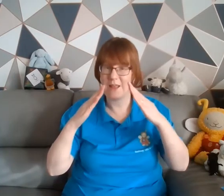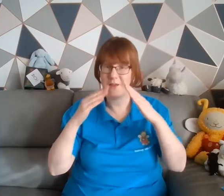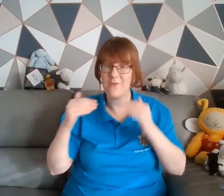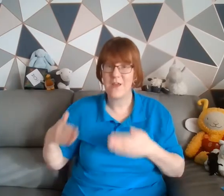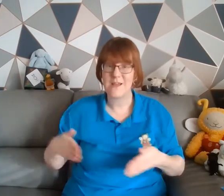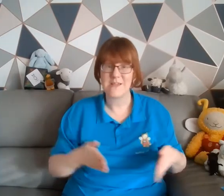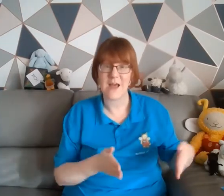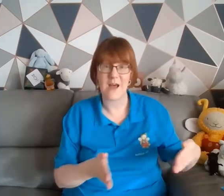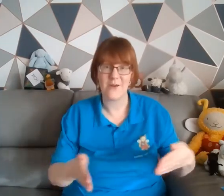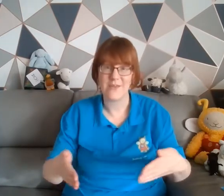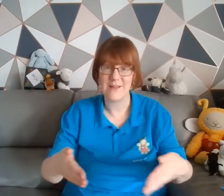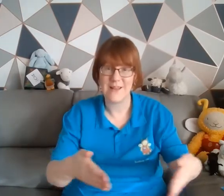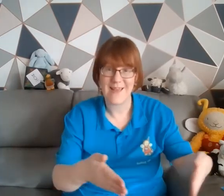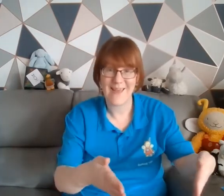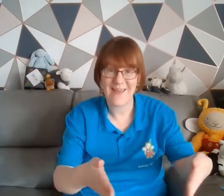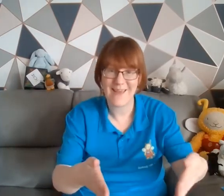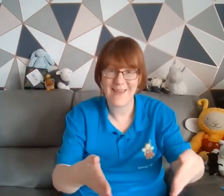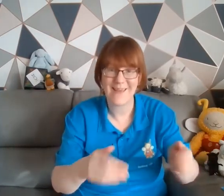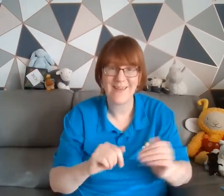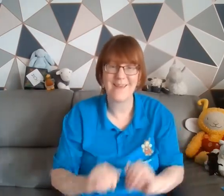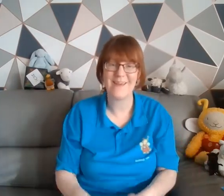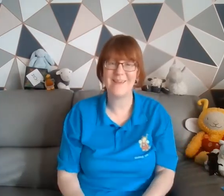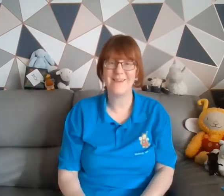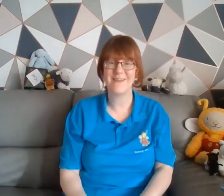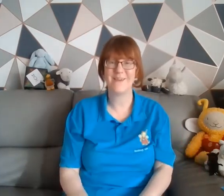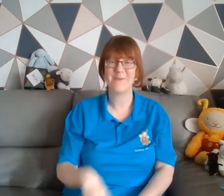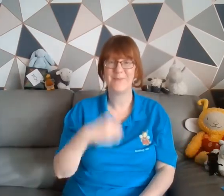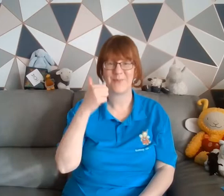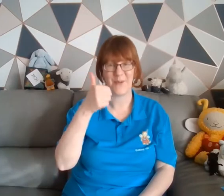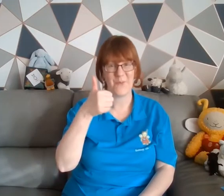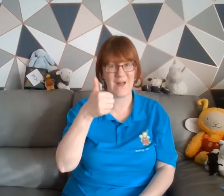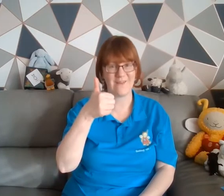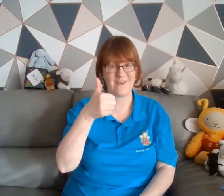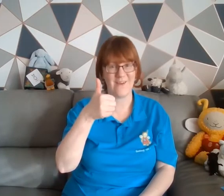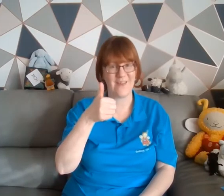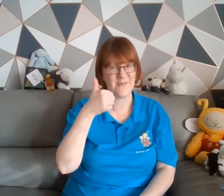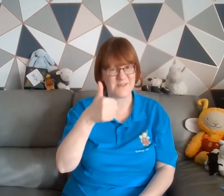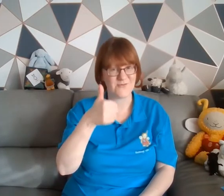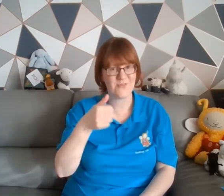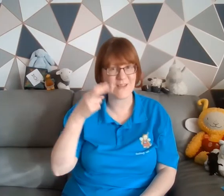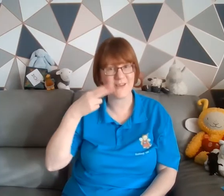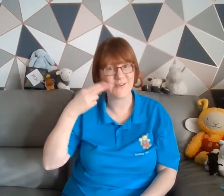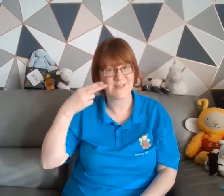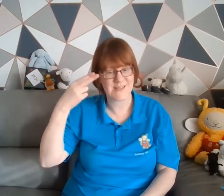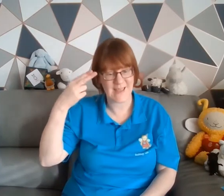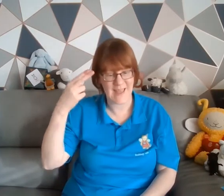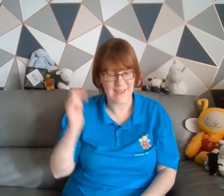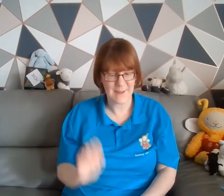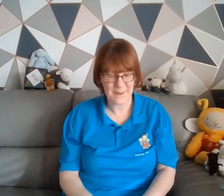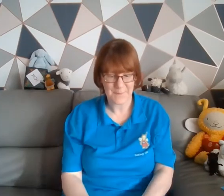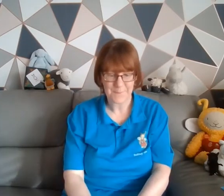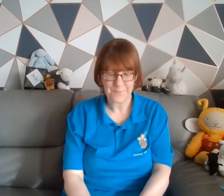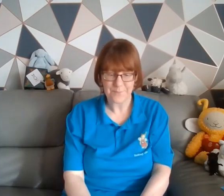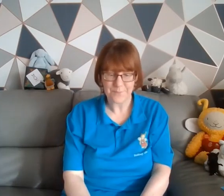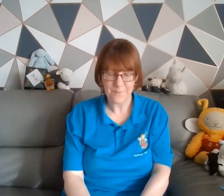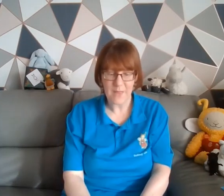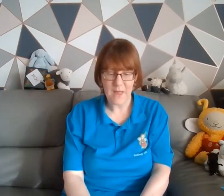live down the lane. Well done, that was really good singing.